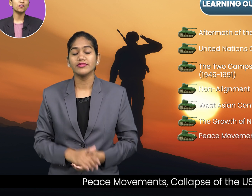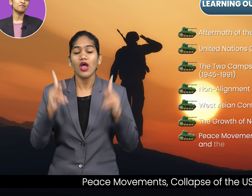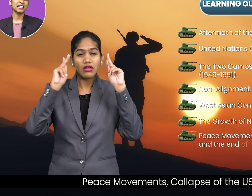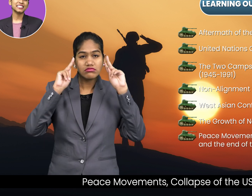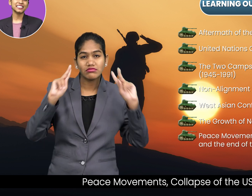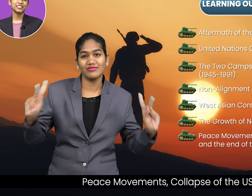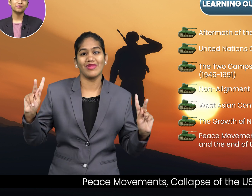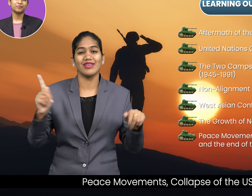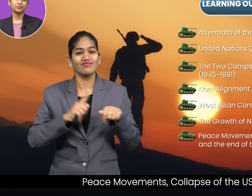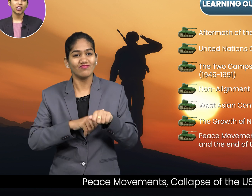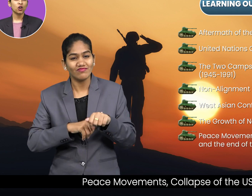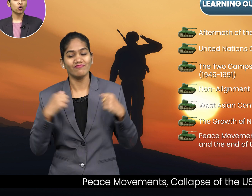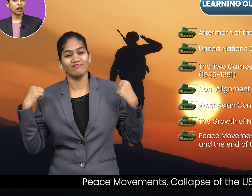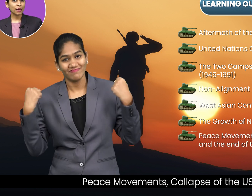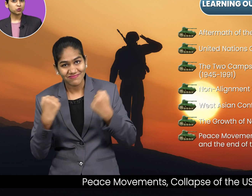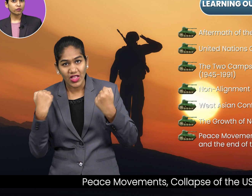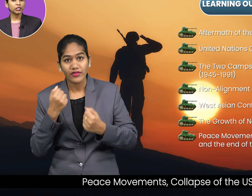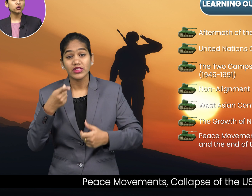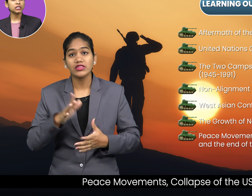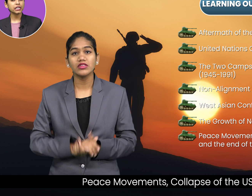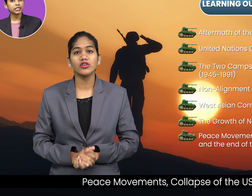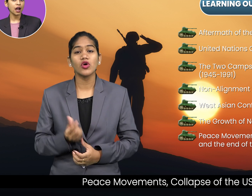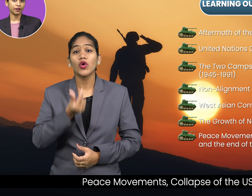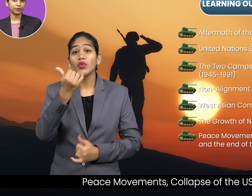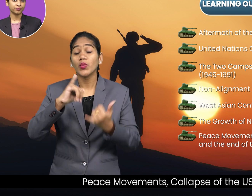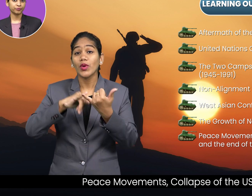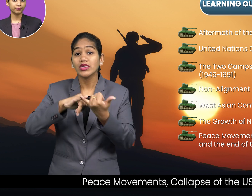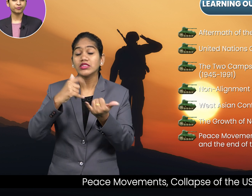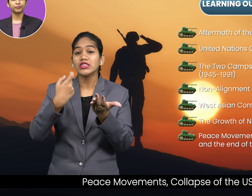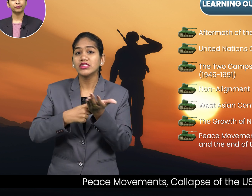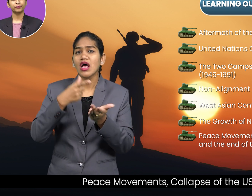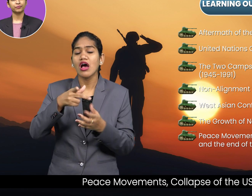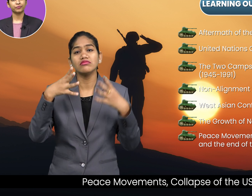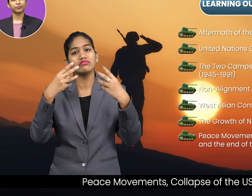Peace movements. Collapse of the USSR.